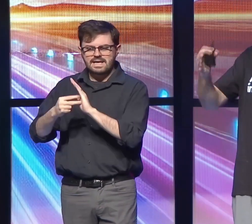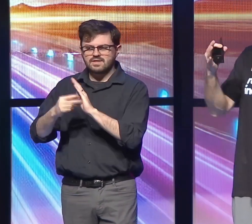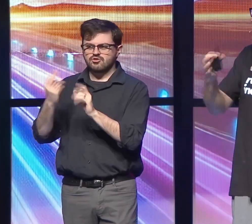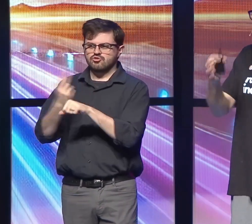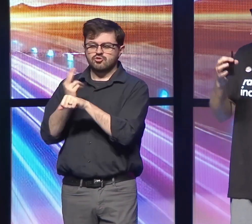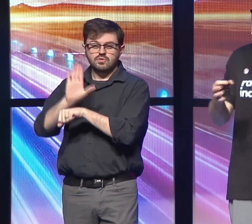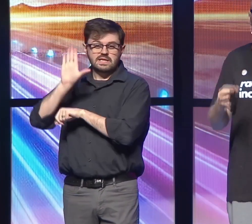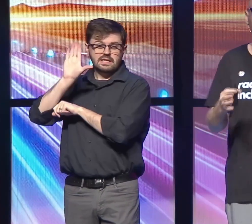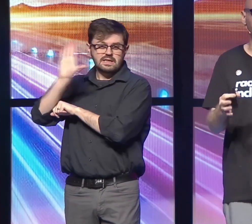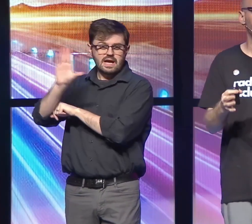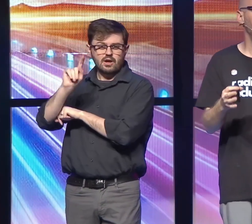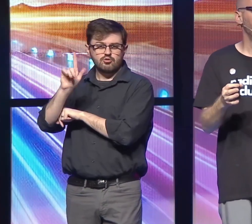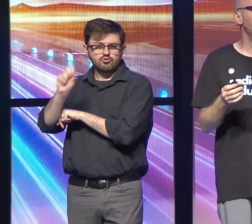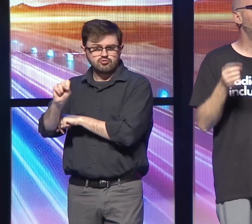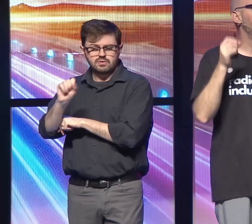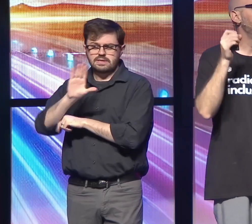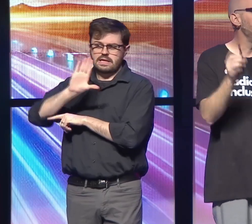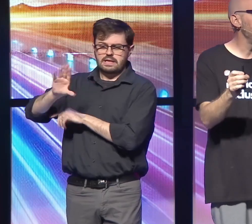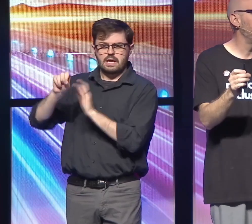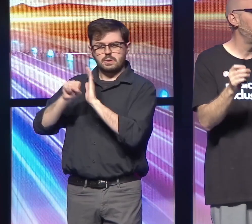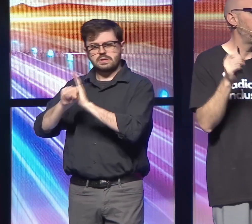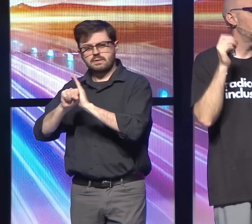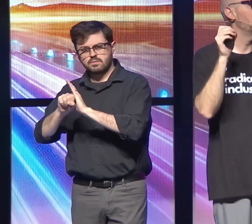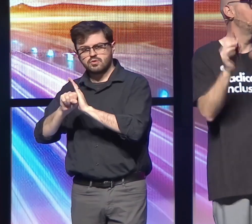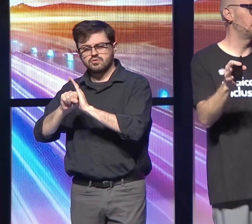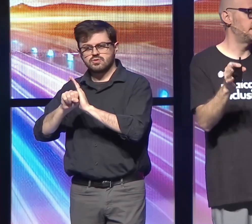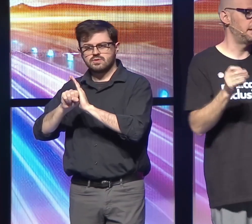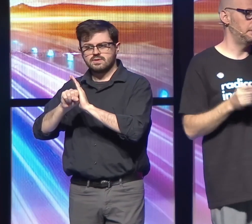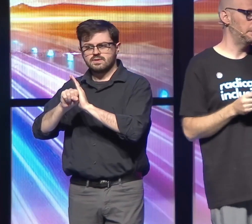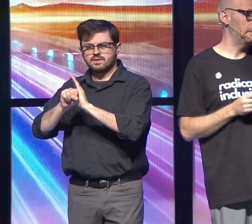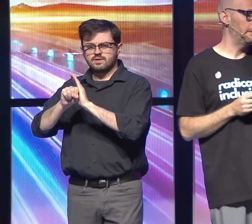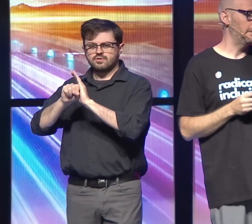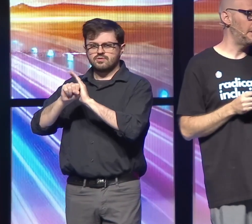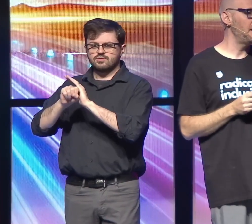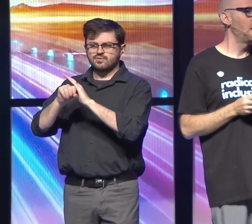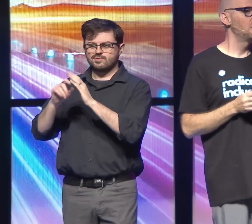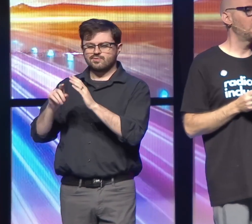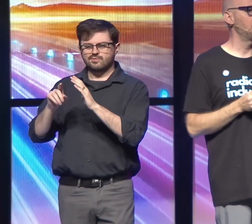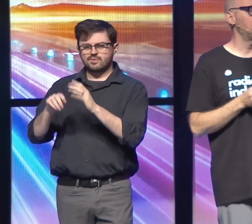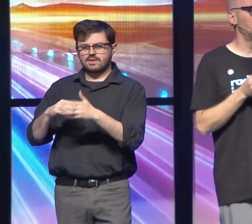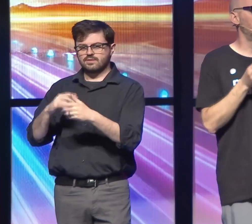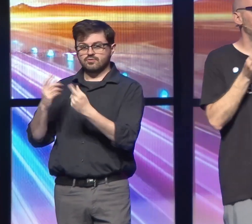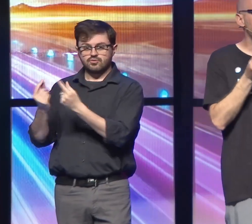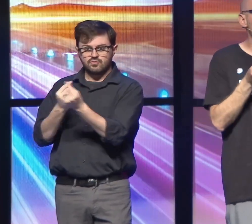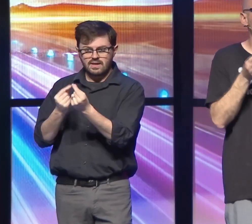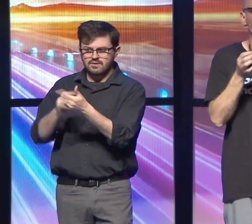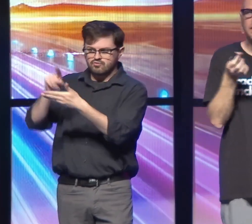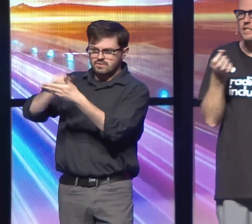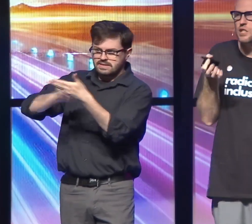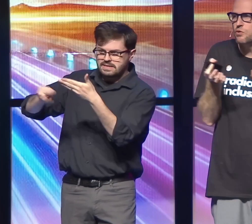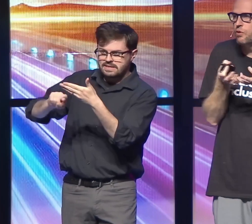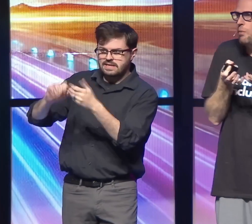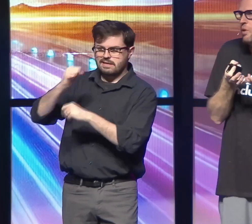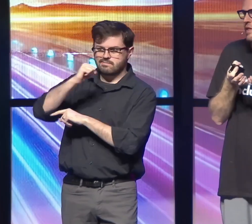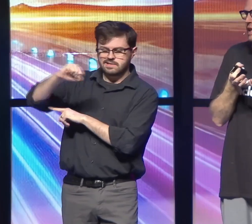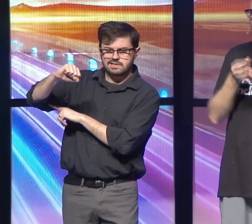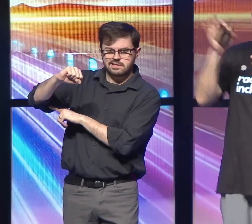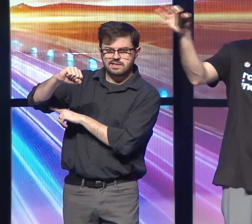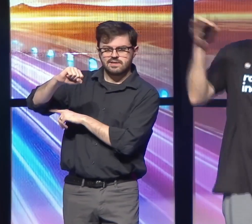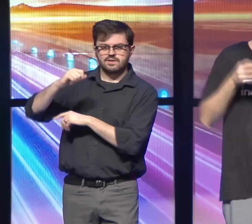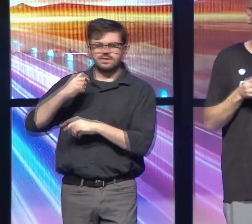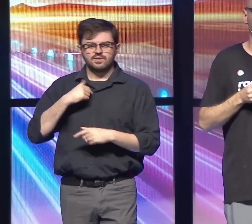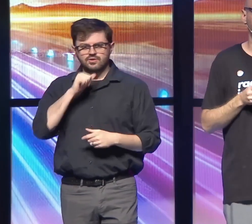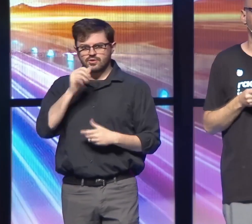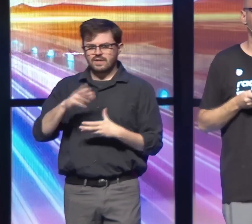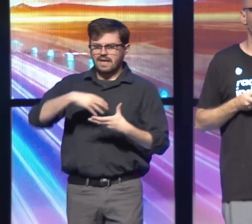symbols of the culture to critique and resist it, right? So it's a critique and a resistance from within, not